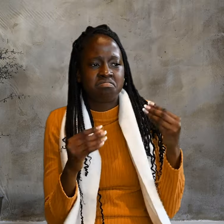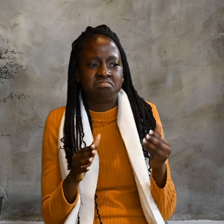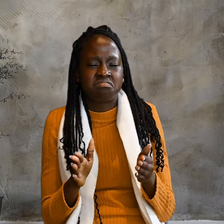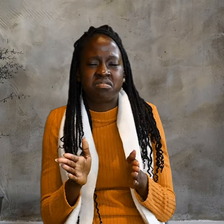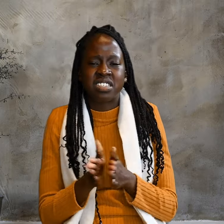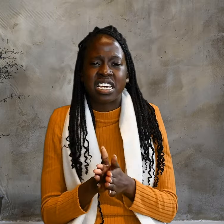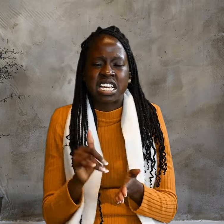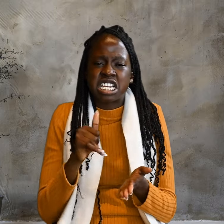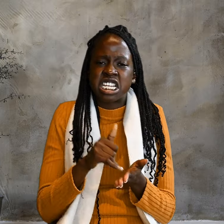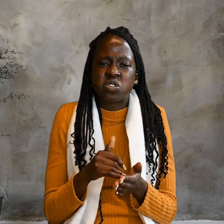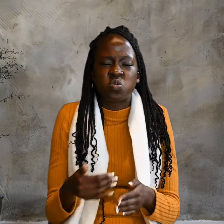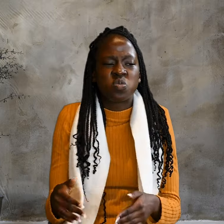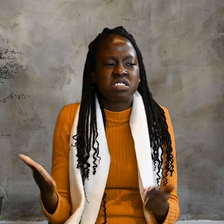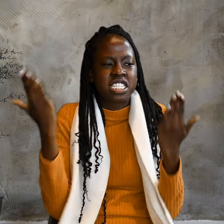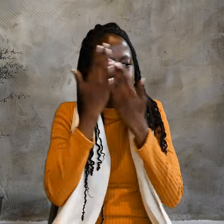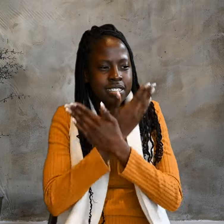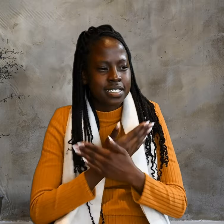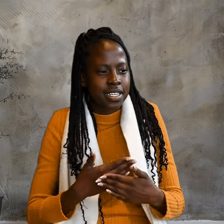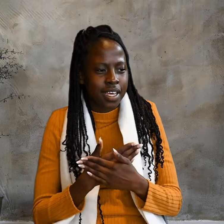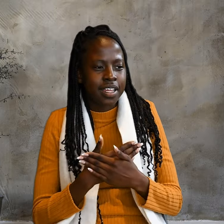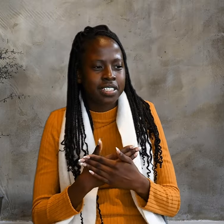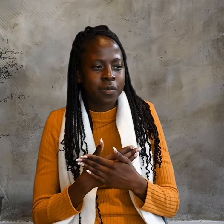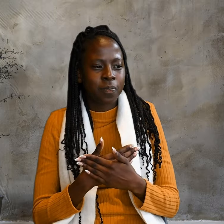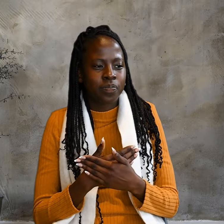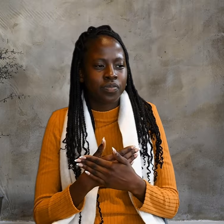Jesus predicts Peter's denial.